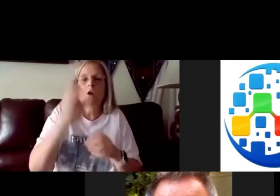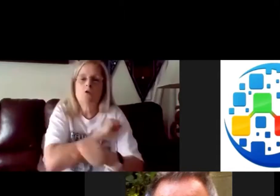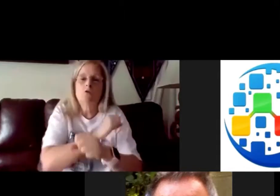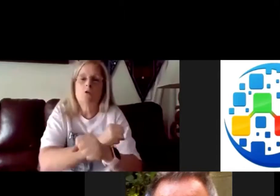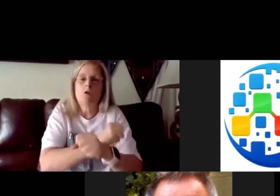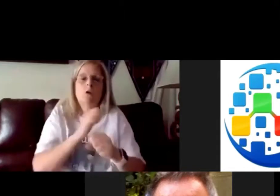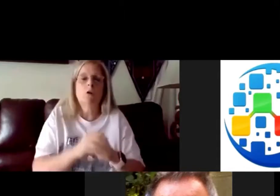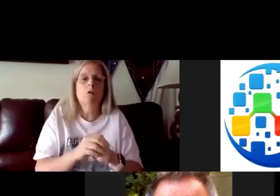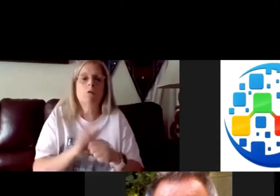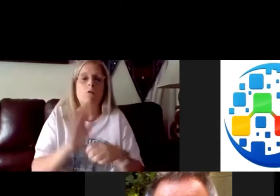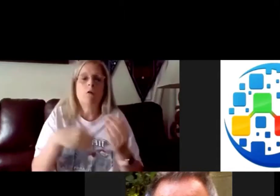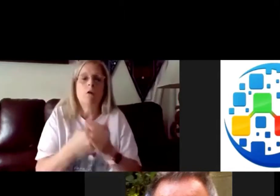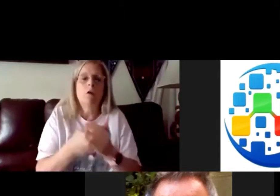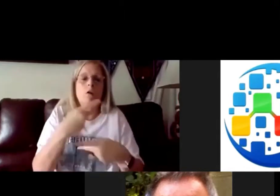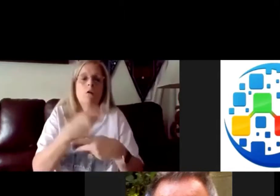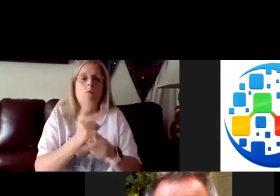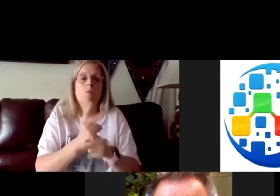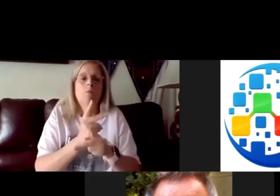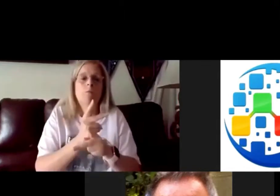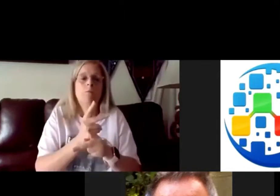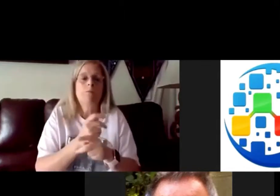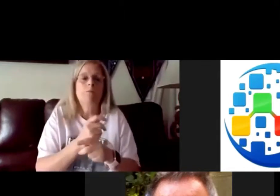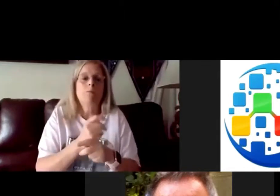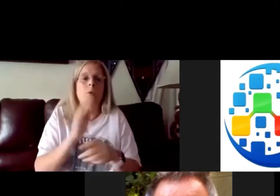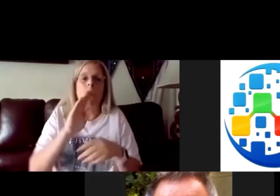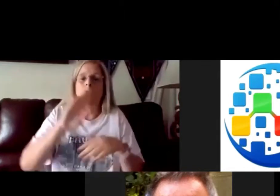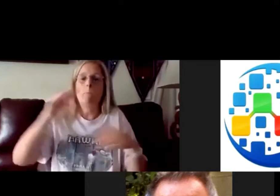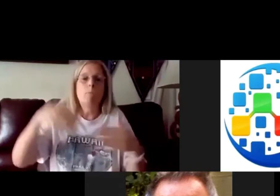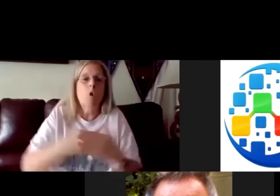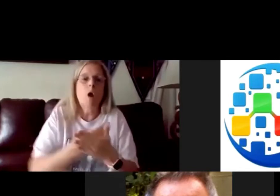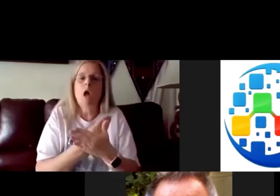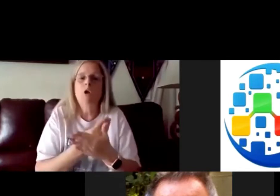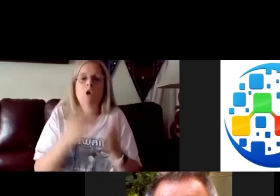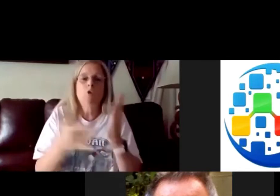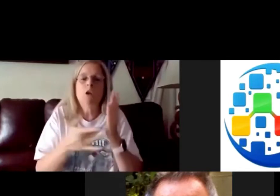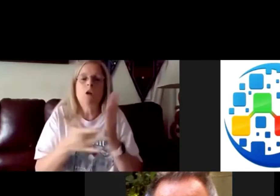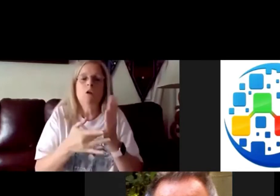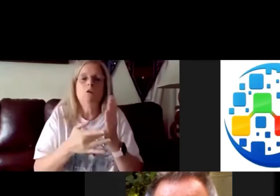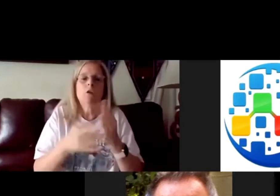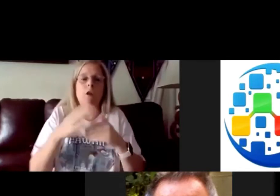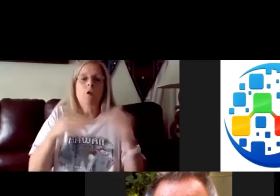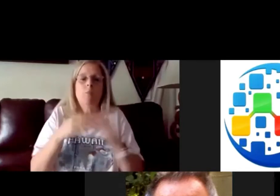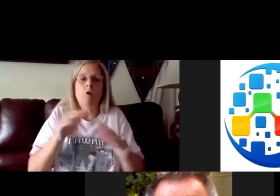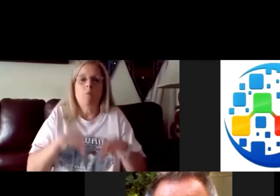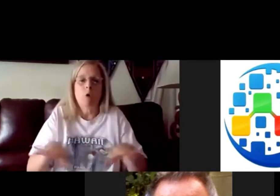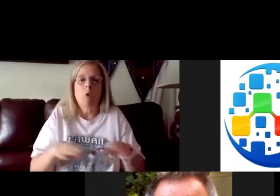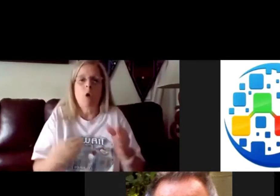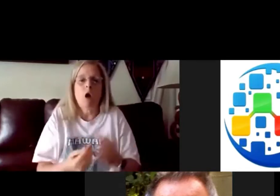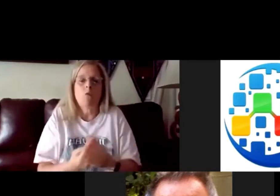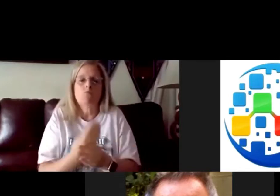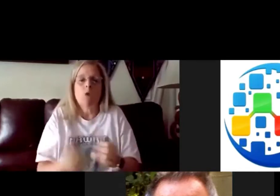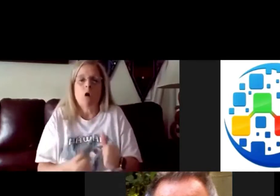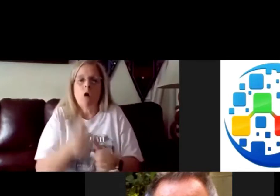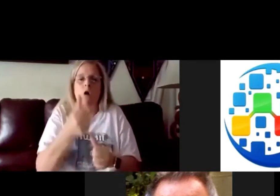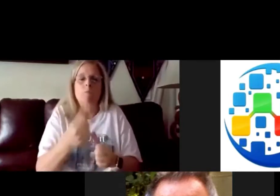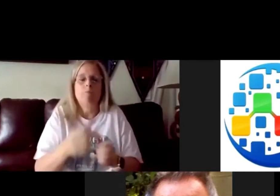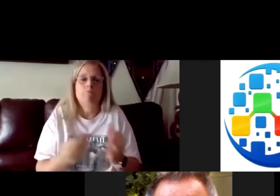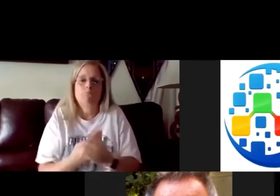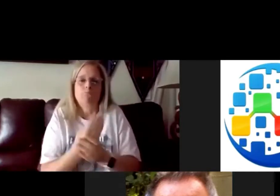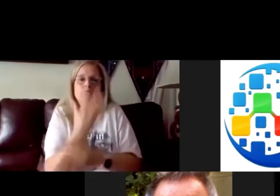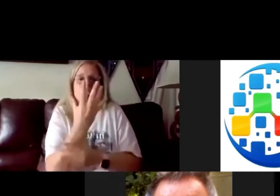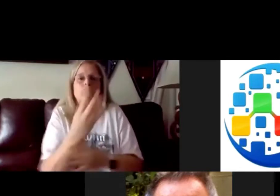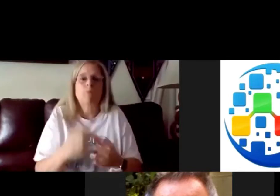And all of these projects are brand new technology. They're built from the ground up. They are proprietary. They are cutting